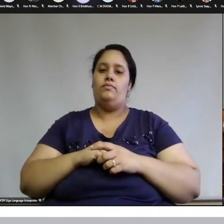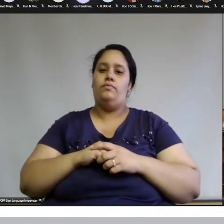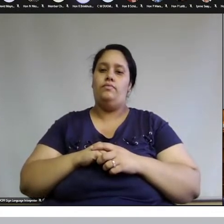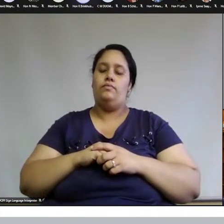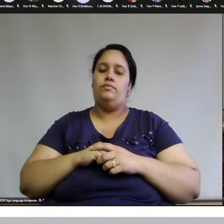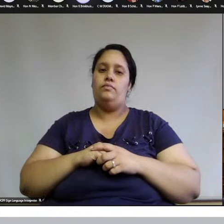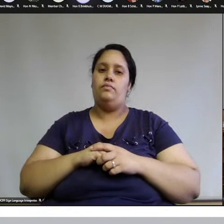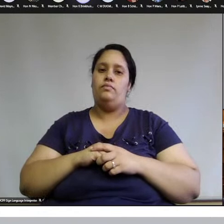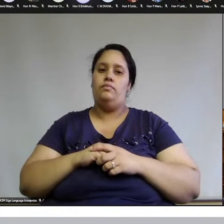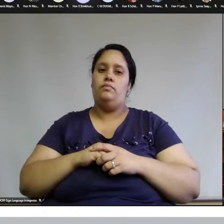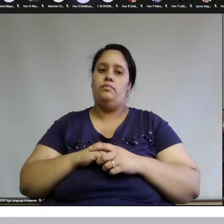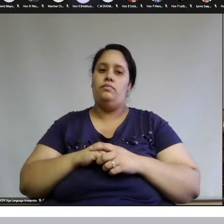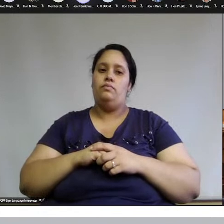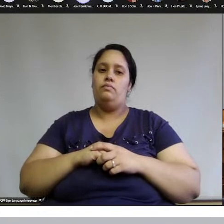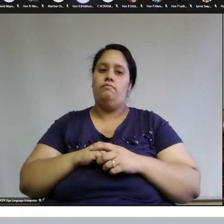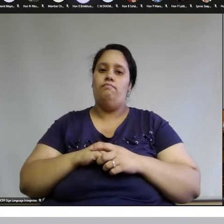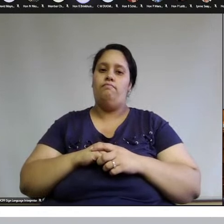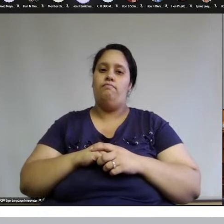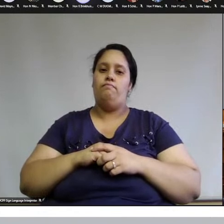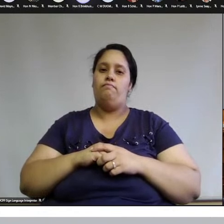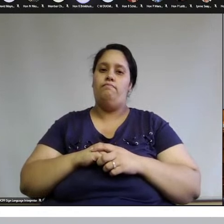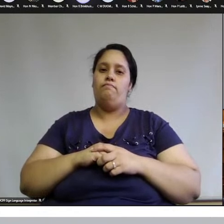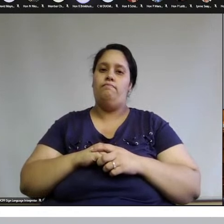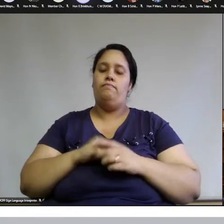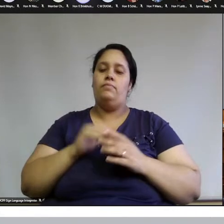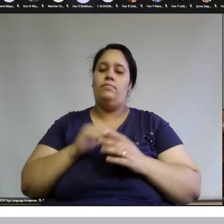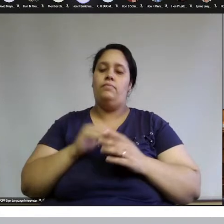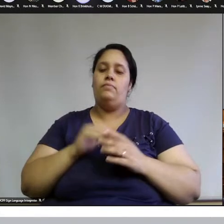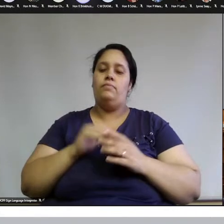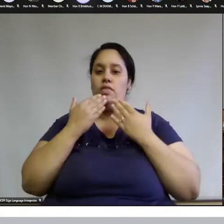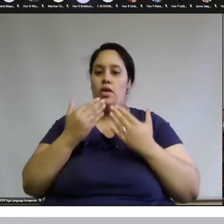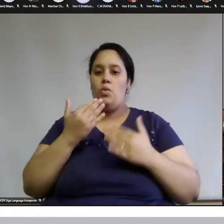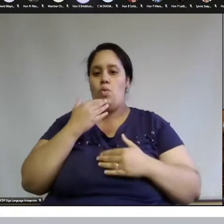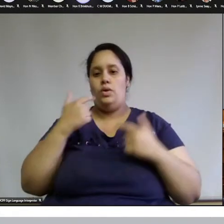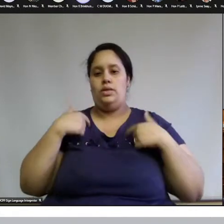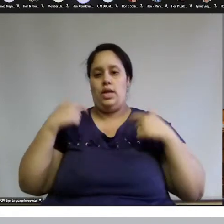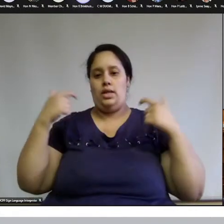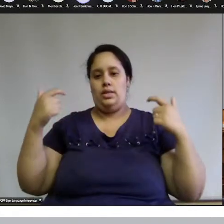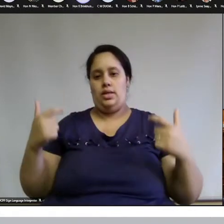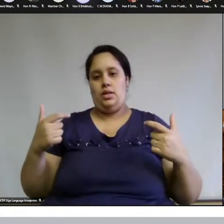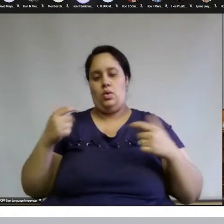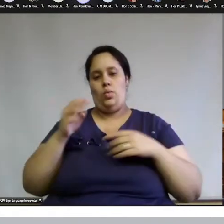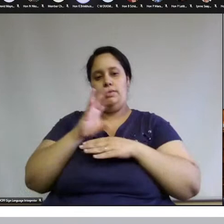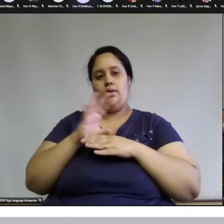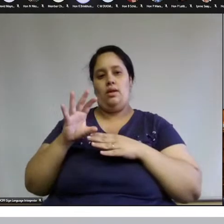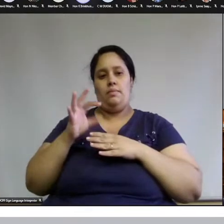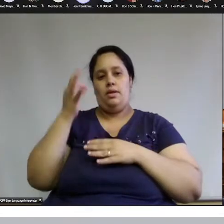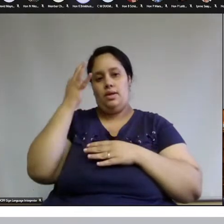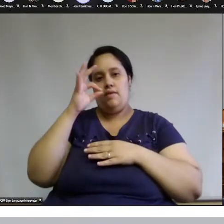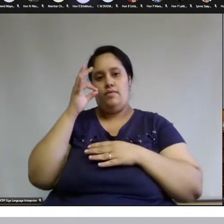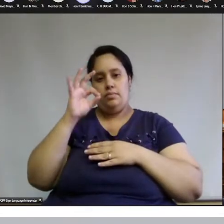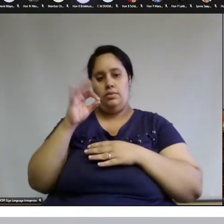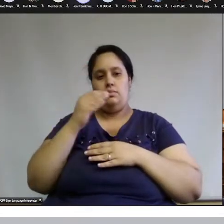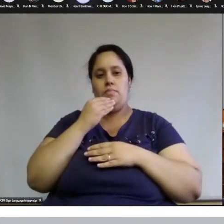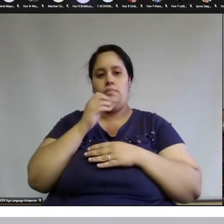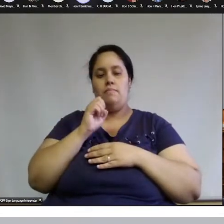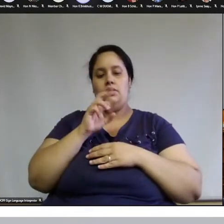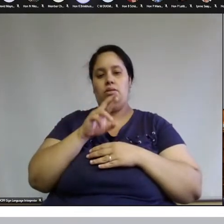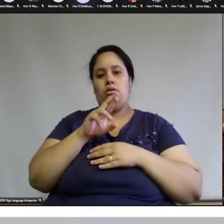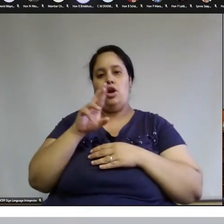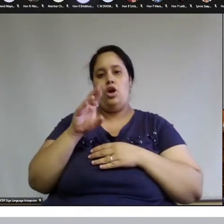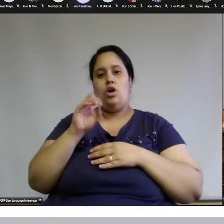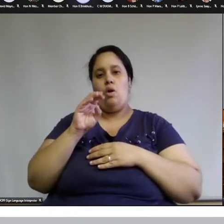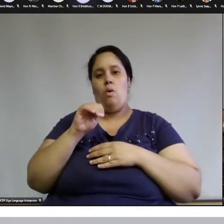also give a special thanks to the Secretary of the Western Cape government, Mr. Romeo,